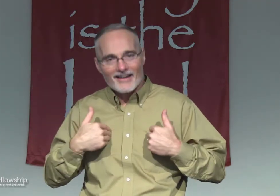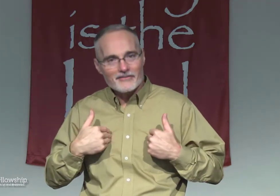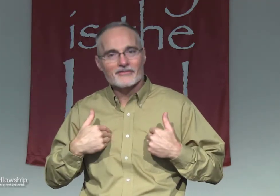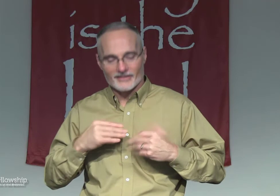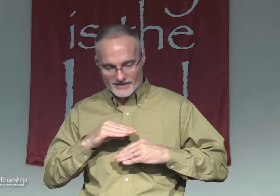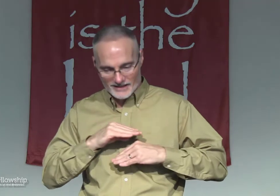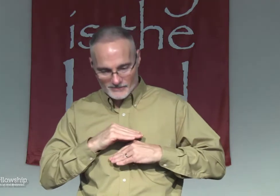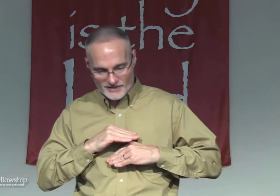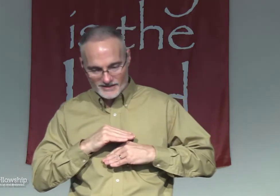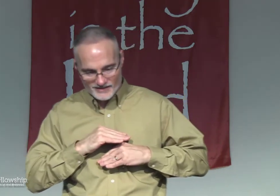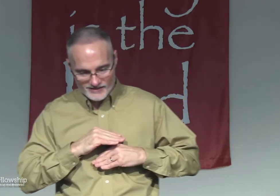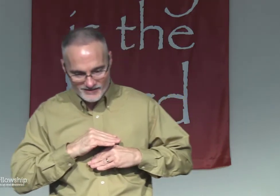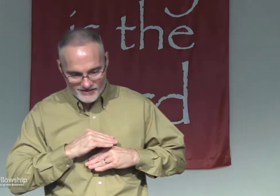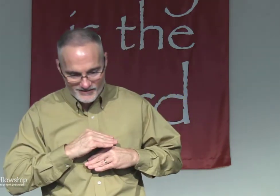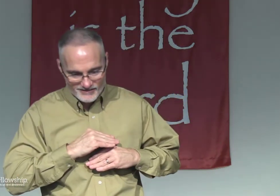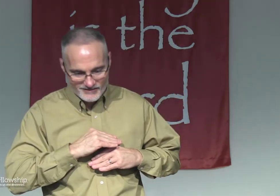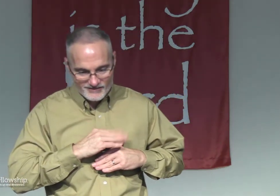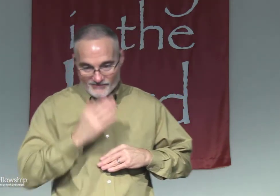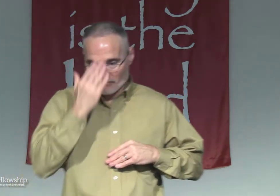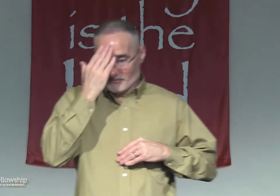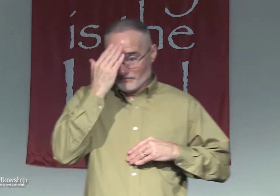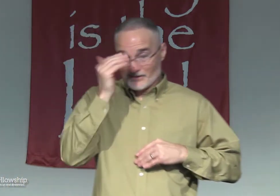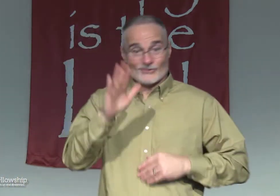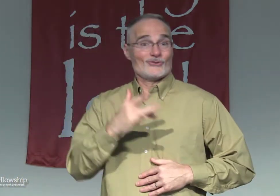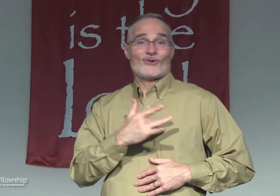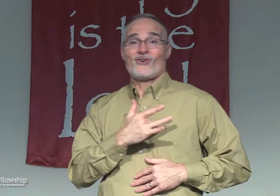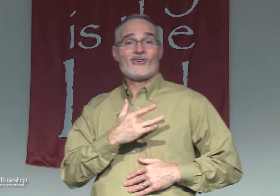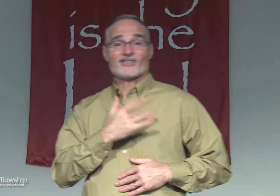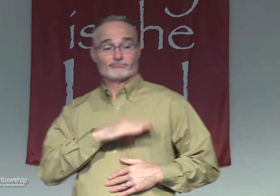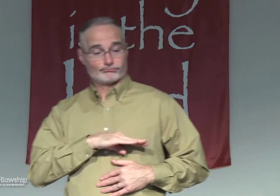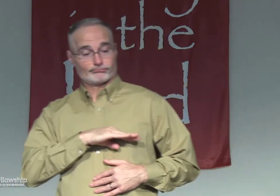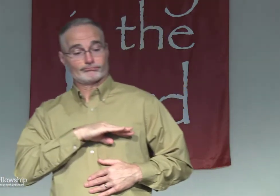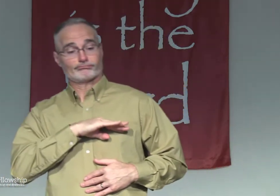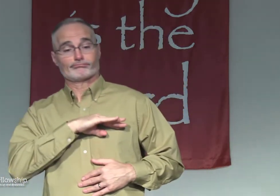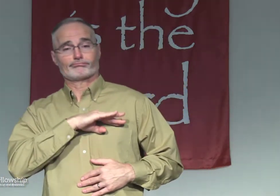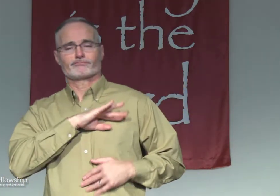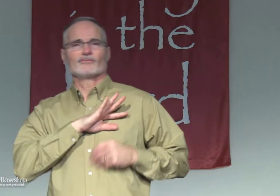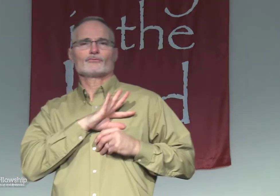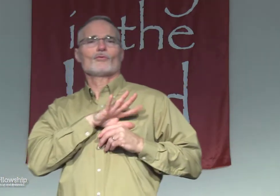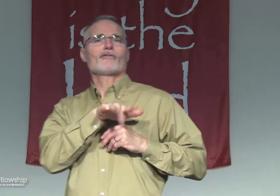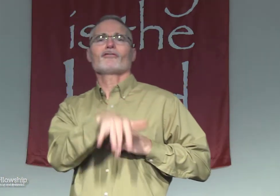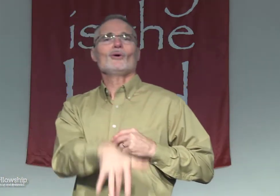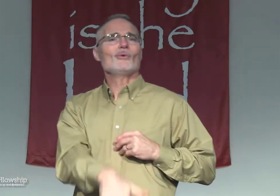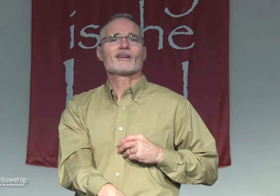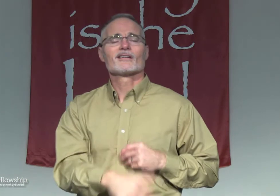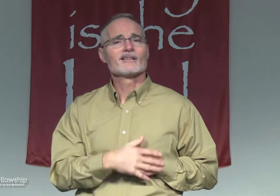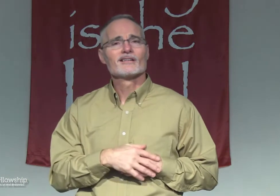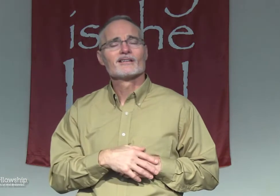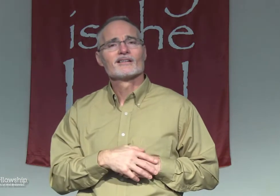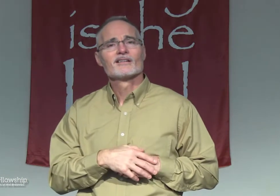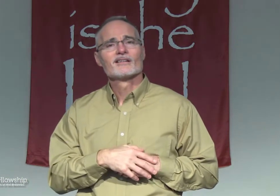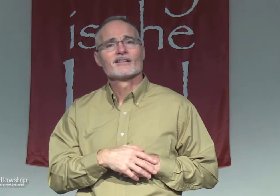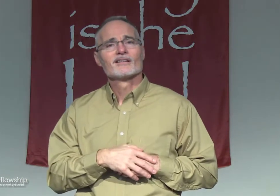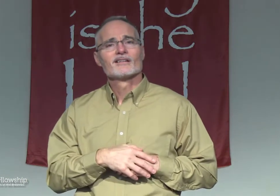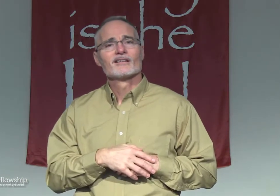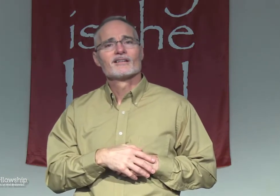missing. Because you have, what you have is sufficient. Your heart is full